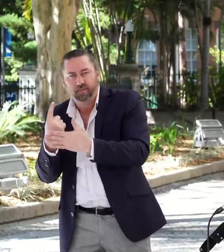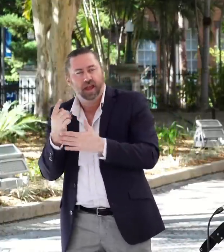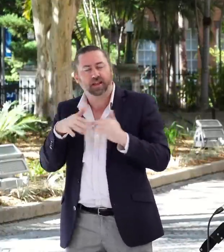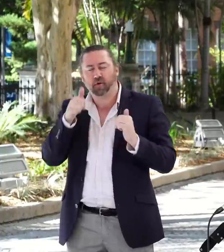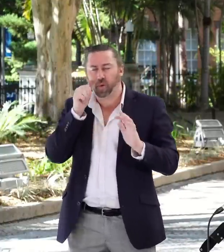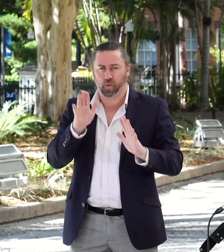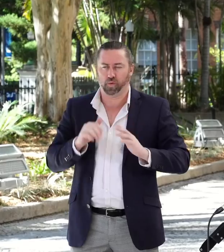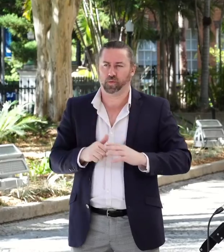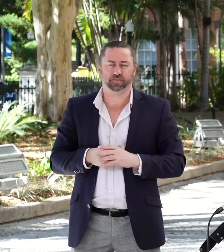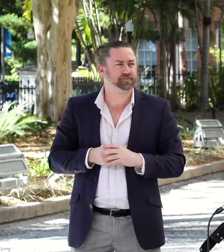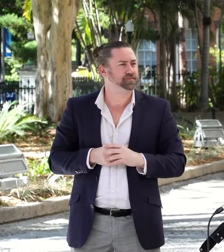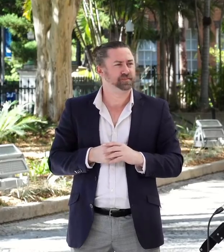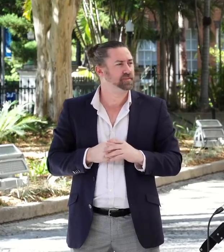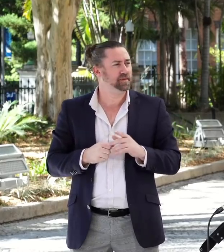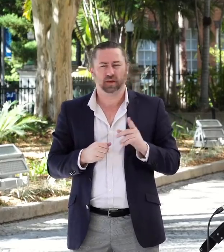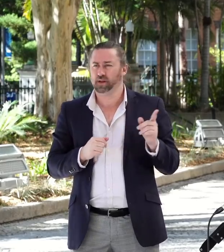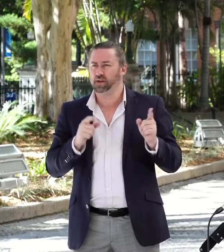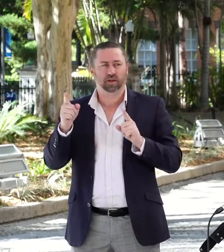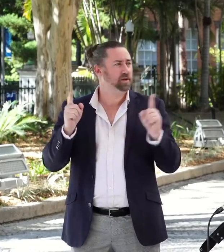see.